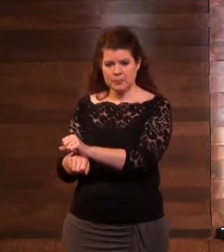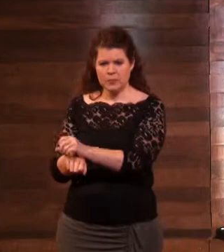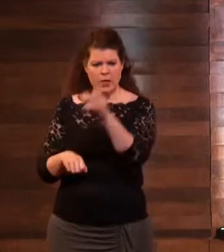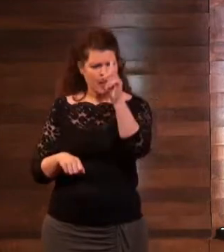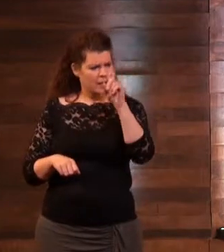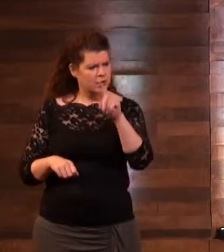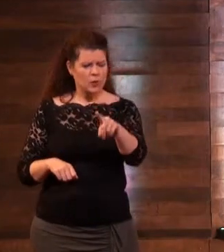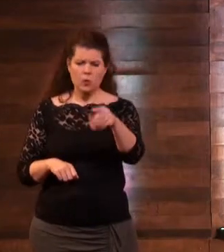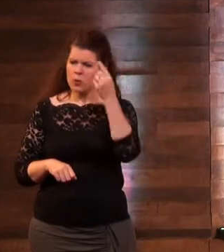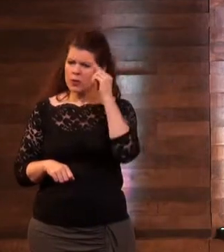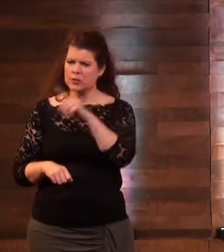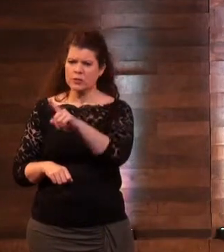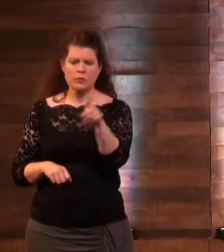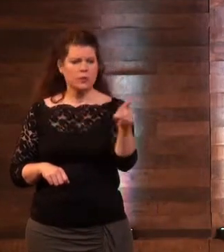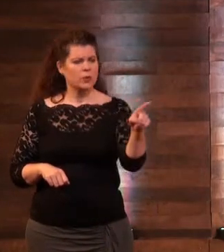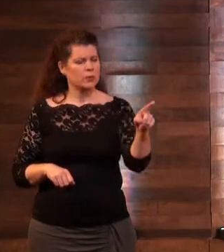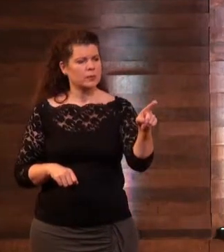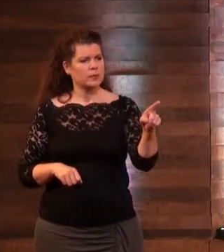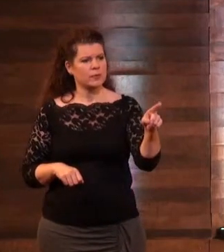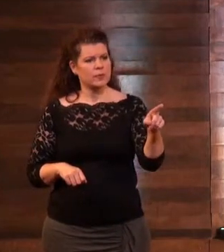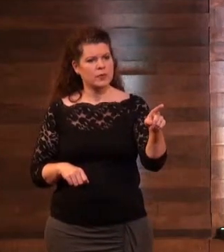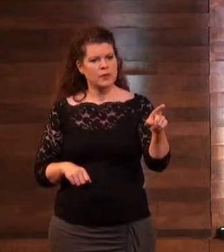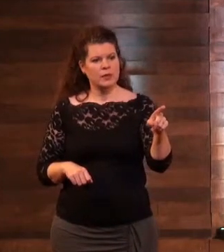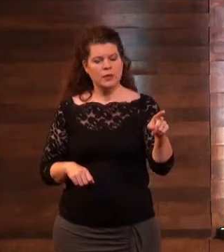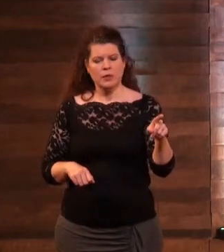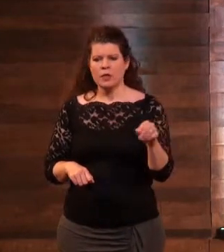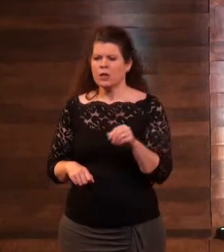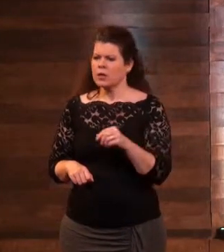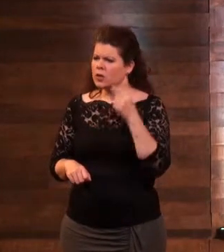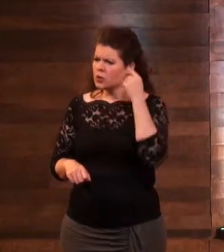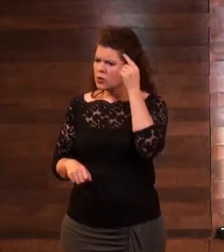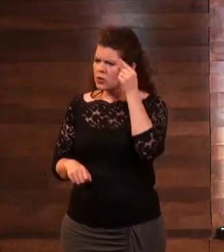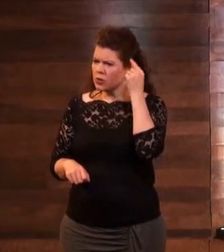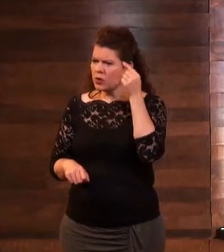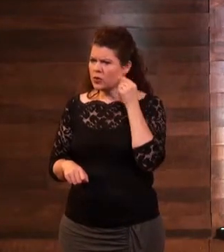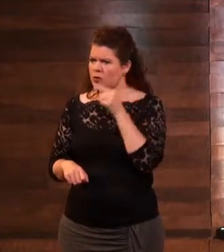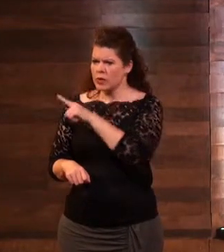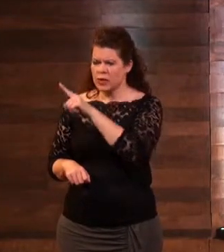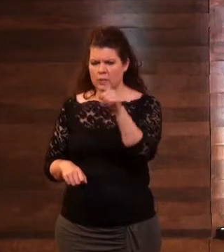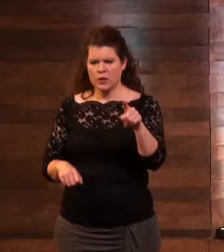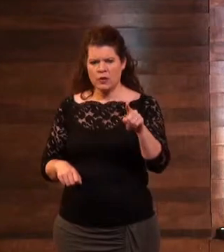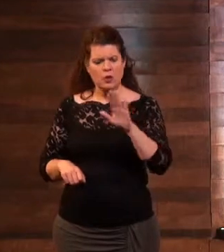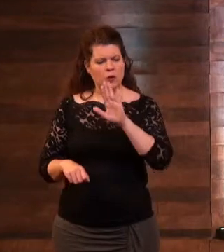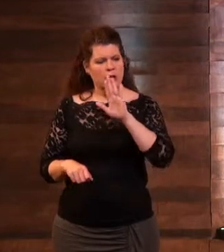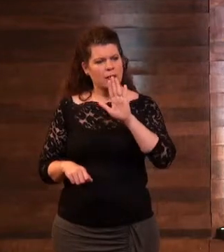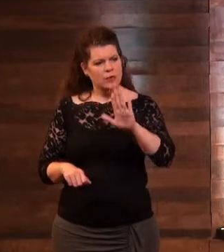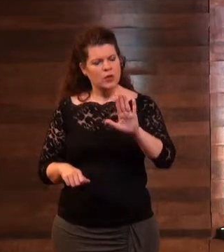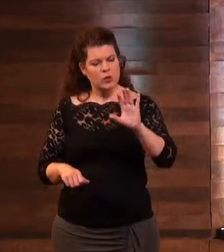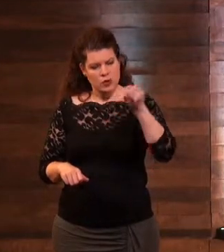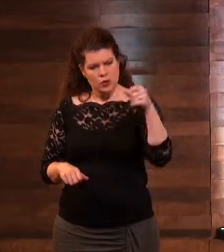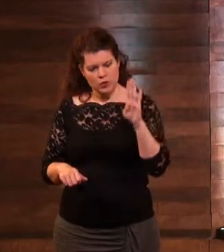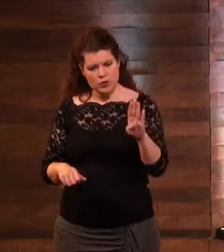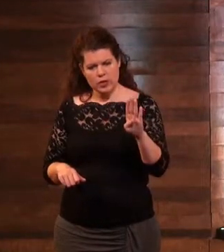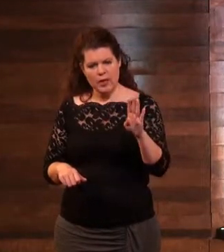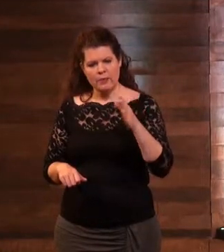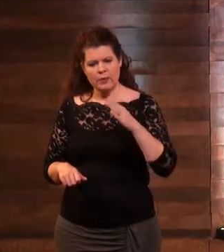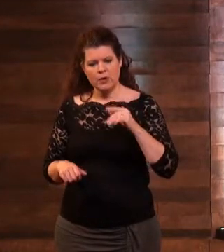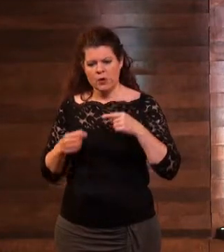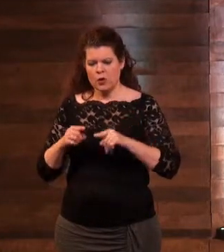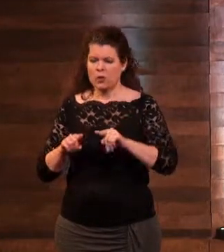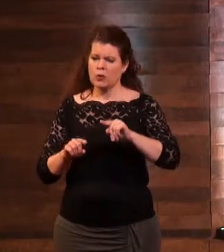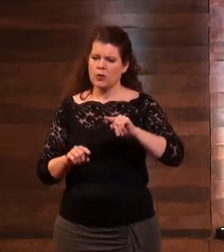you. Do you think you are where you are at work because of God's grace or because of your own efforts and